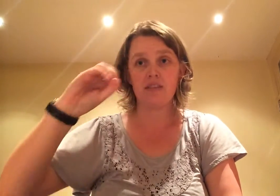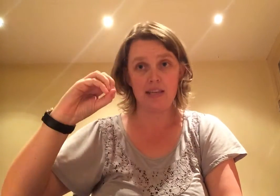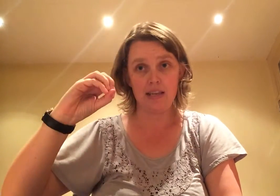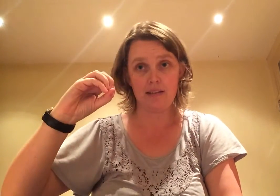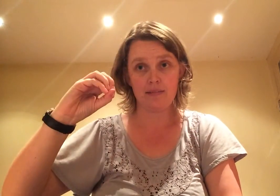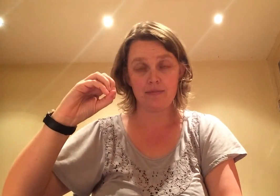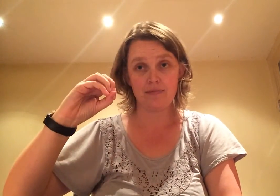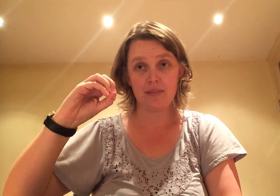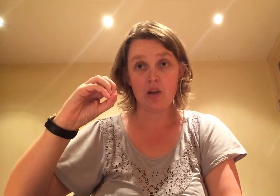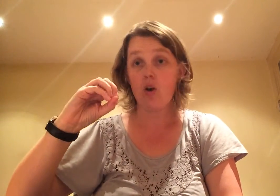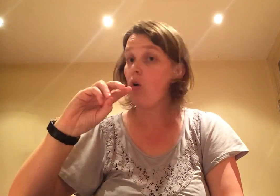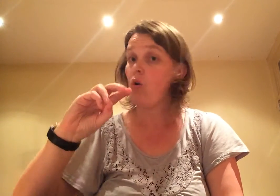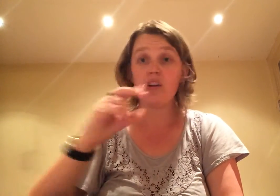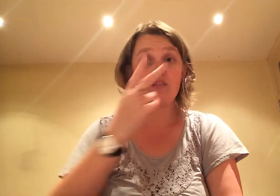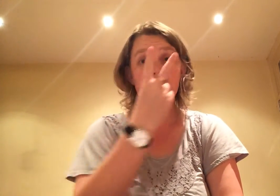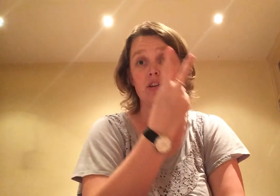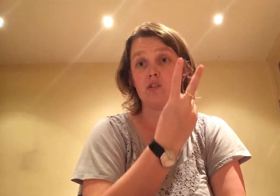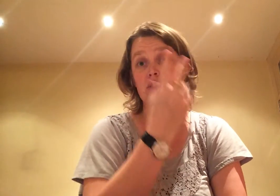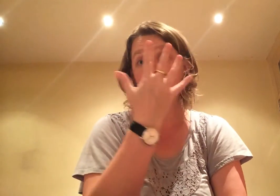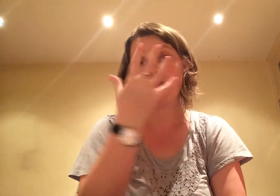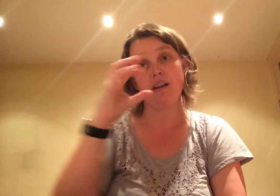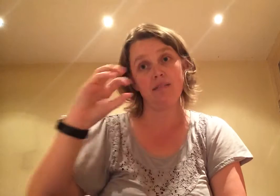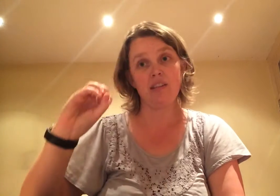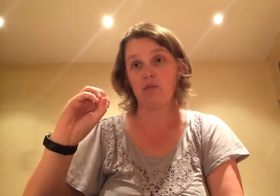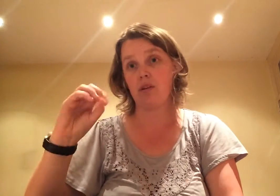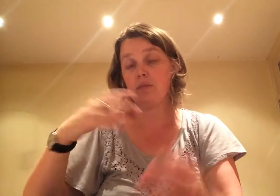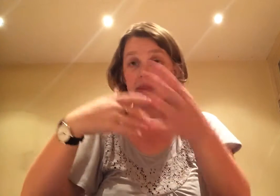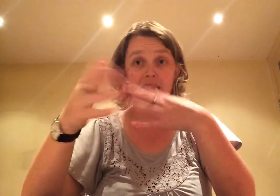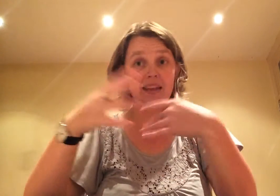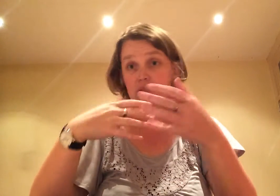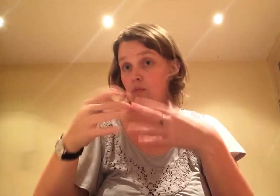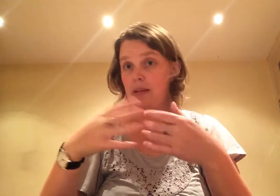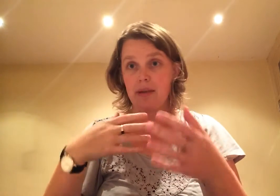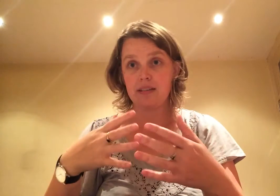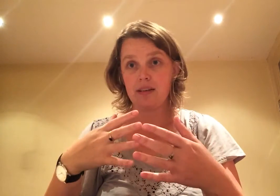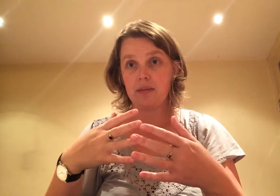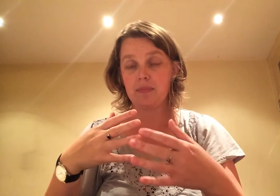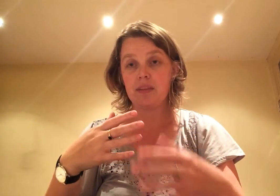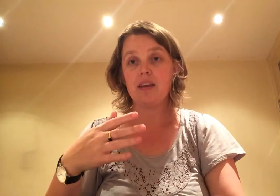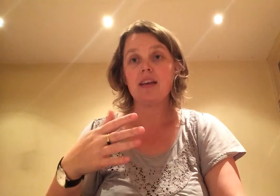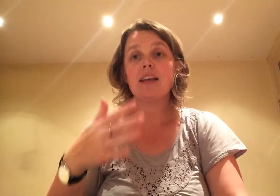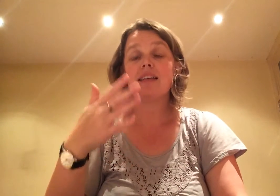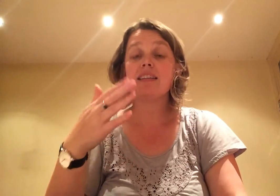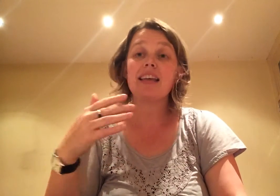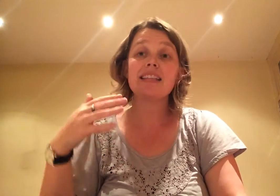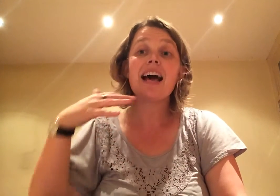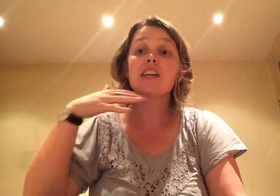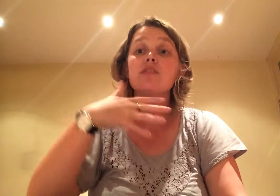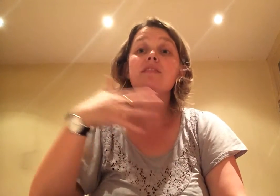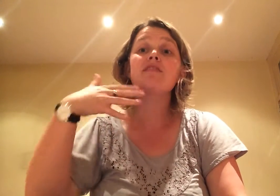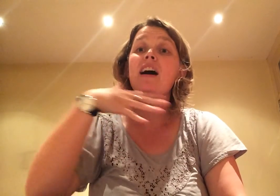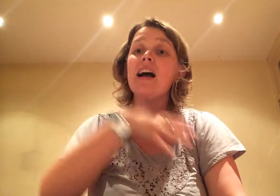250. Or you could just go 250. That doesn't really matter. Okay, so that's hundreds.